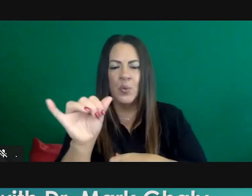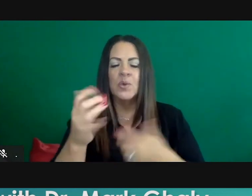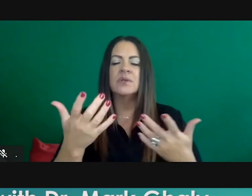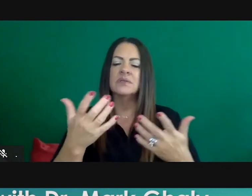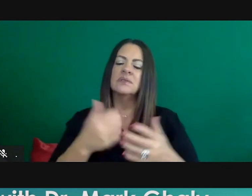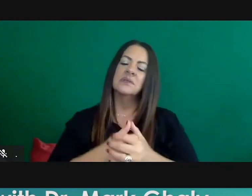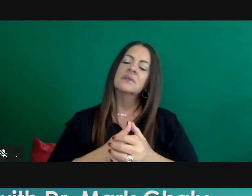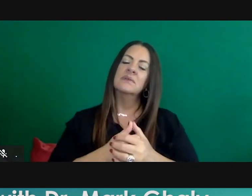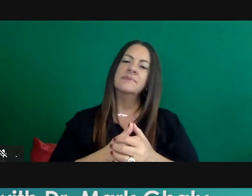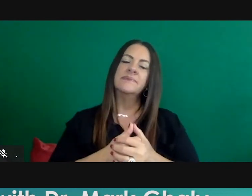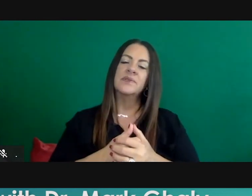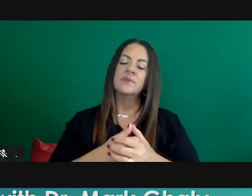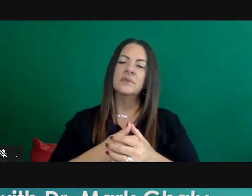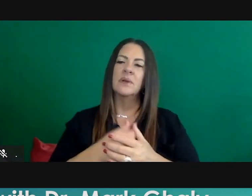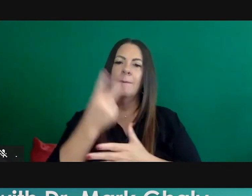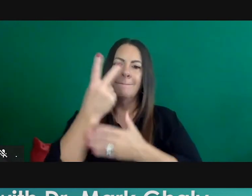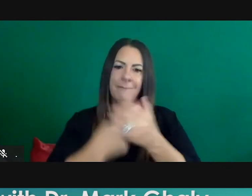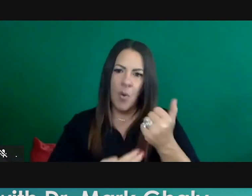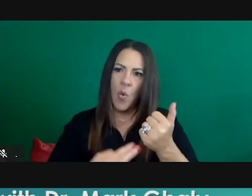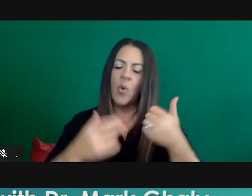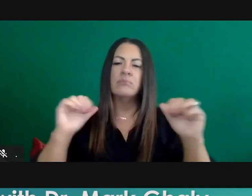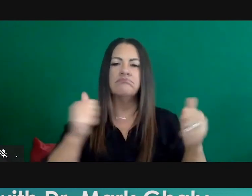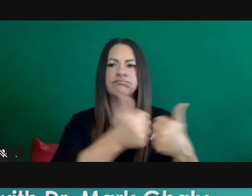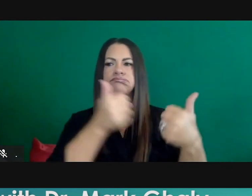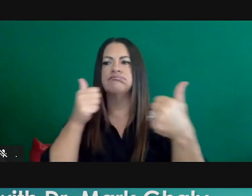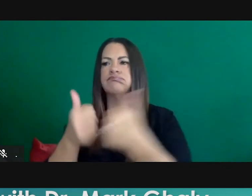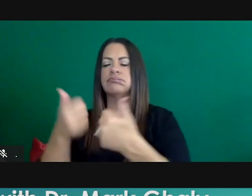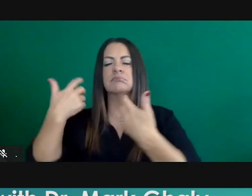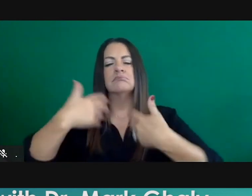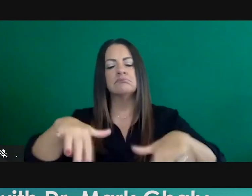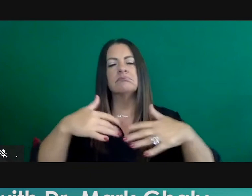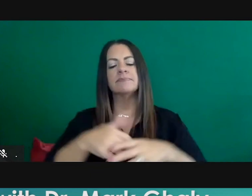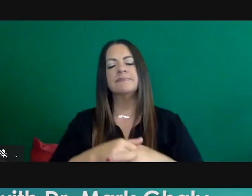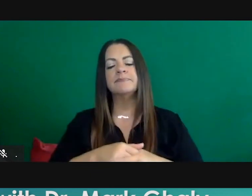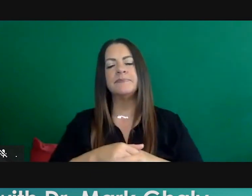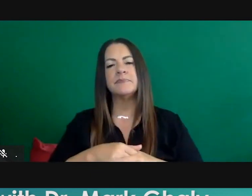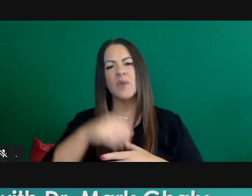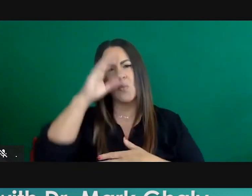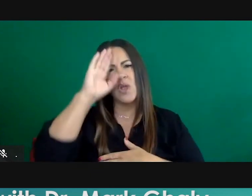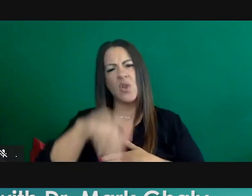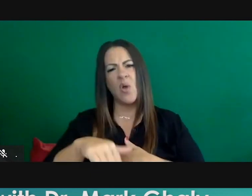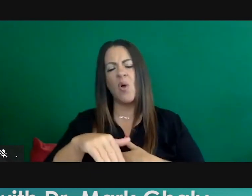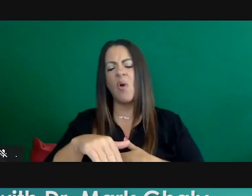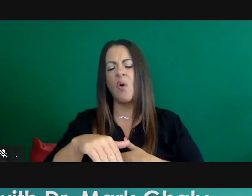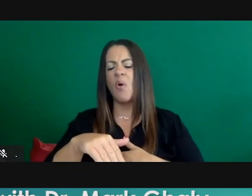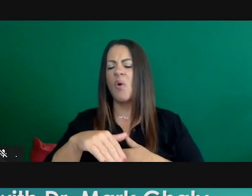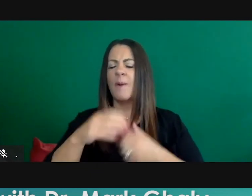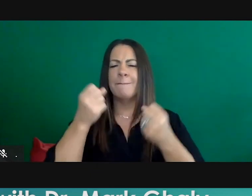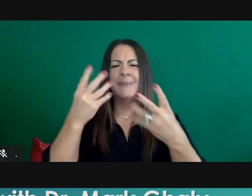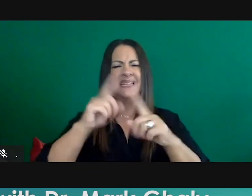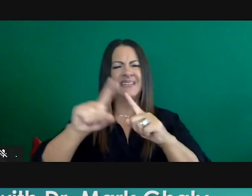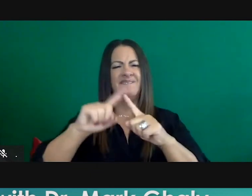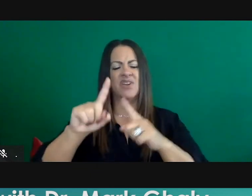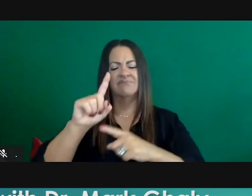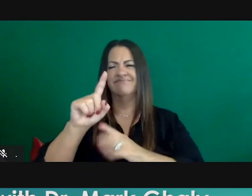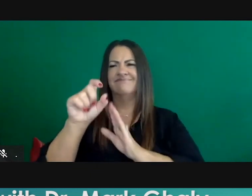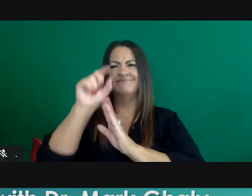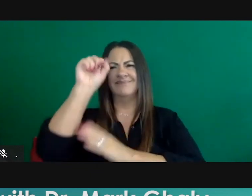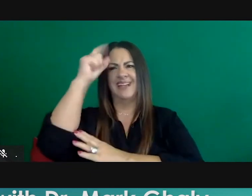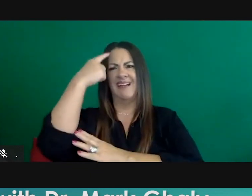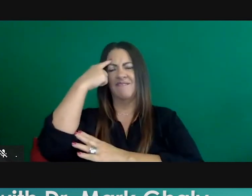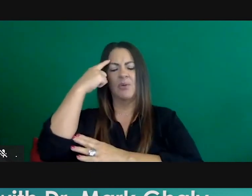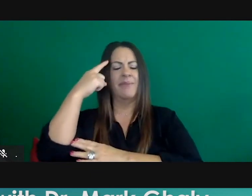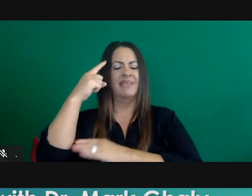but now taking on this additional challenge. There's also a lot of work across all of state government, whether that's with the